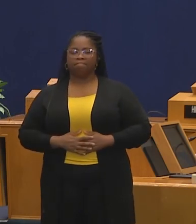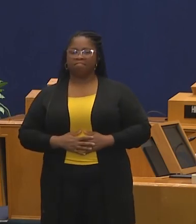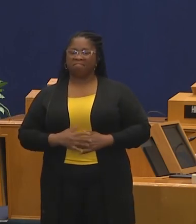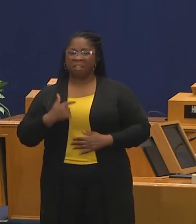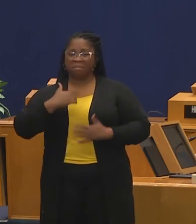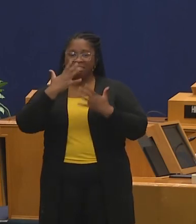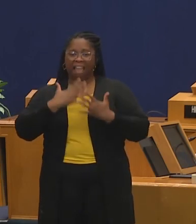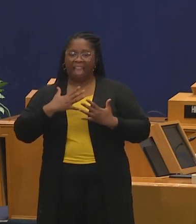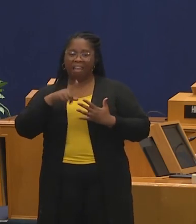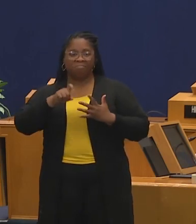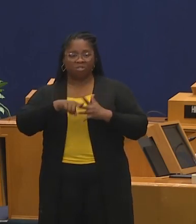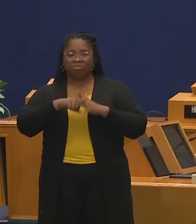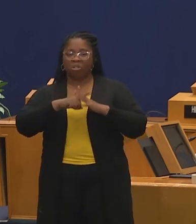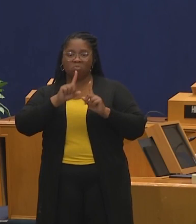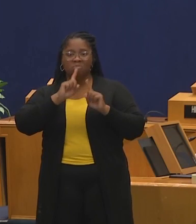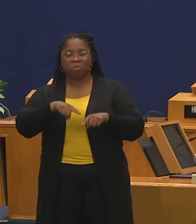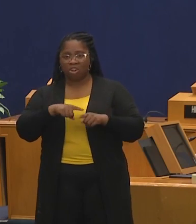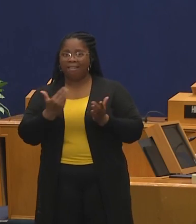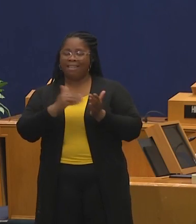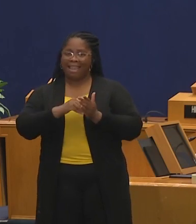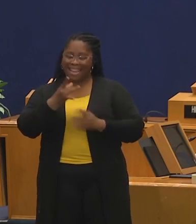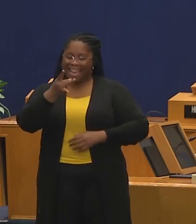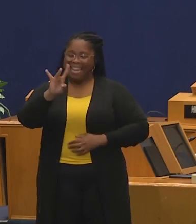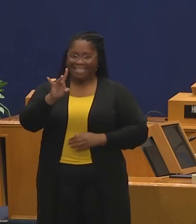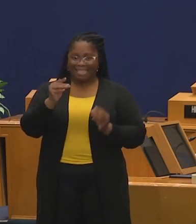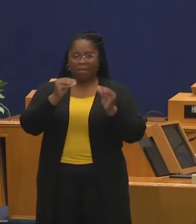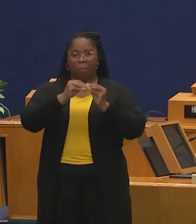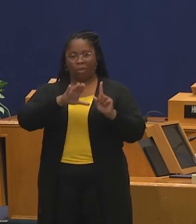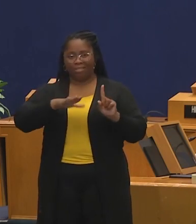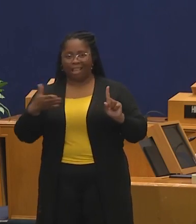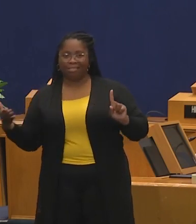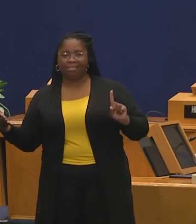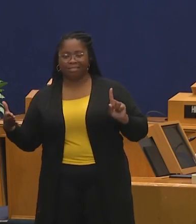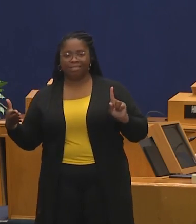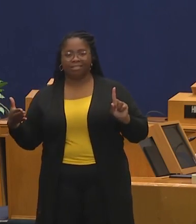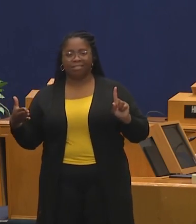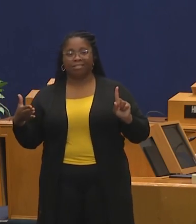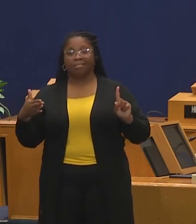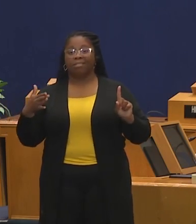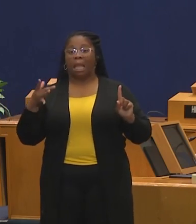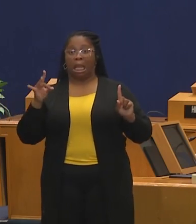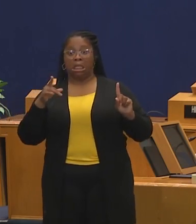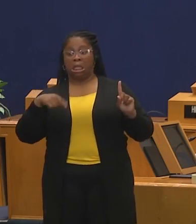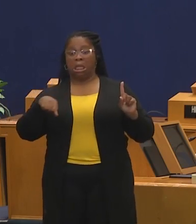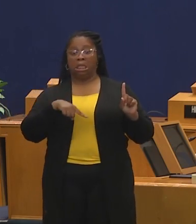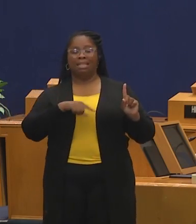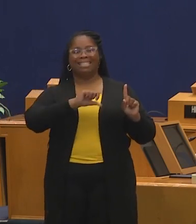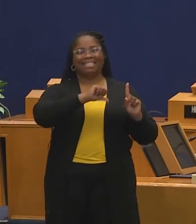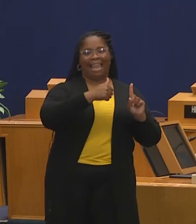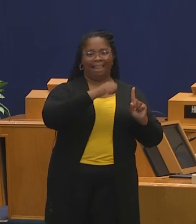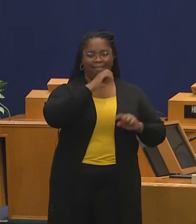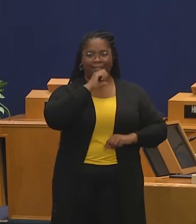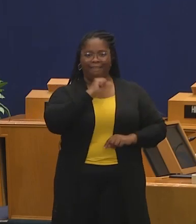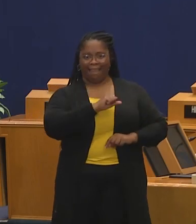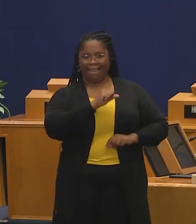report reporting an additional 18 deaths. 10 of the people who passed away were over the age